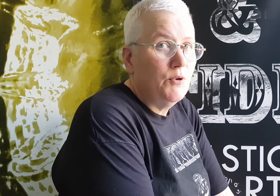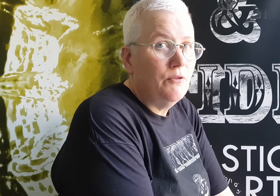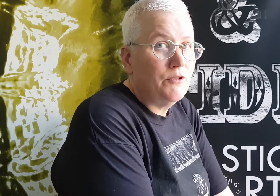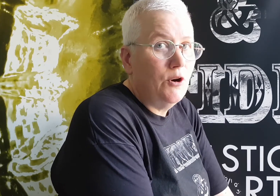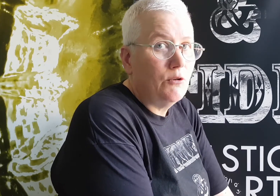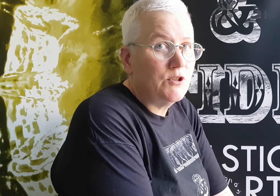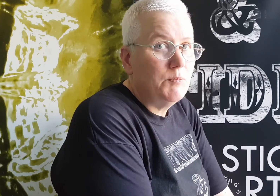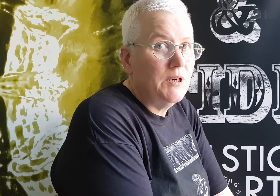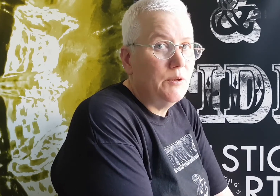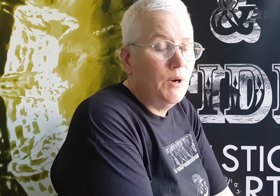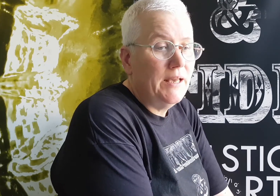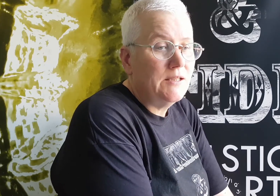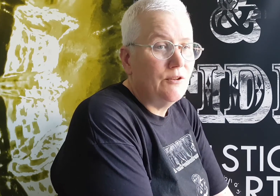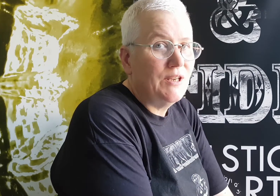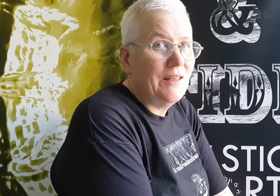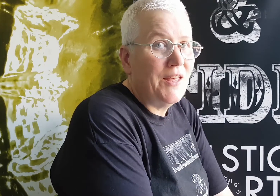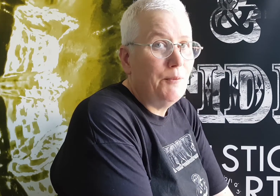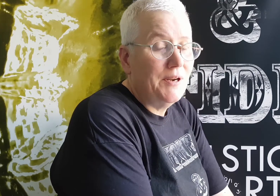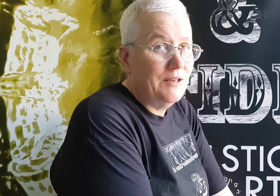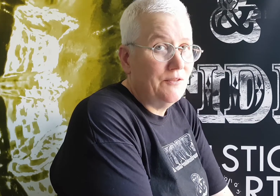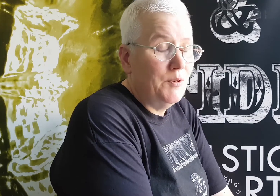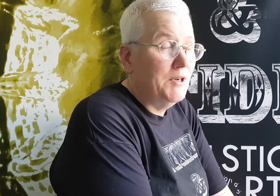of clocks, by the way, so get that one out of your mind.